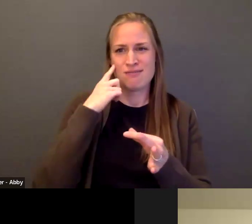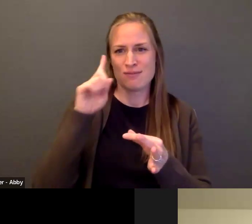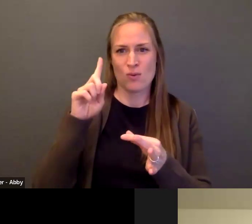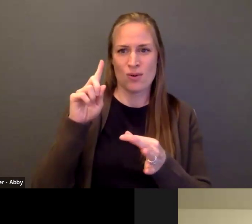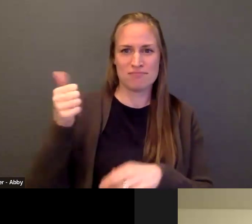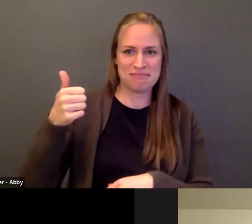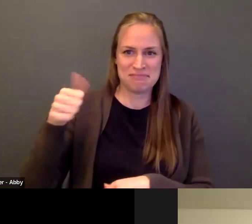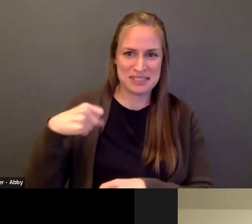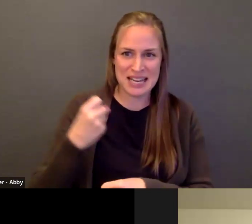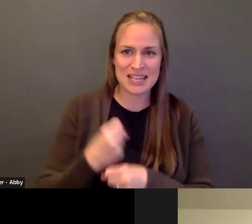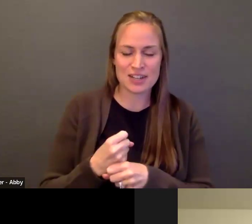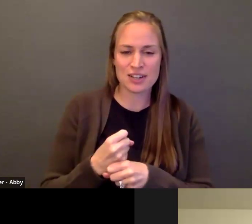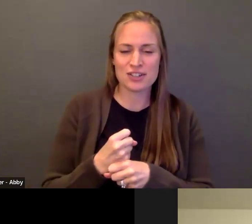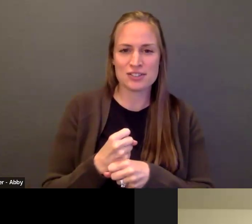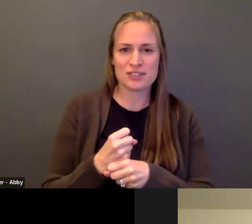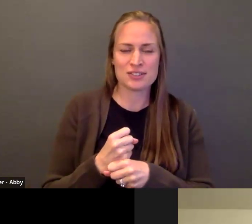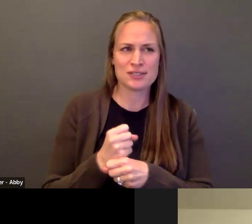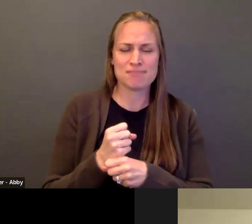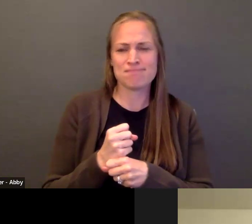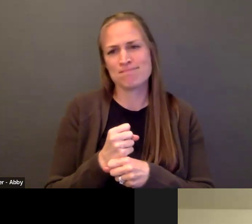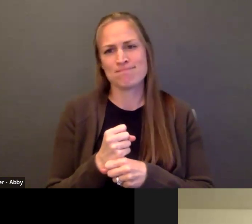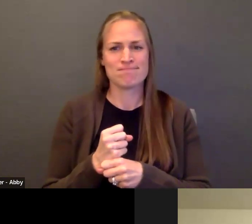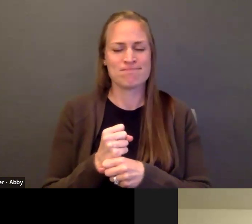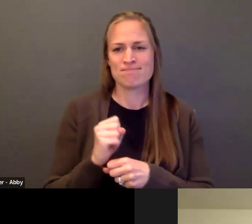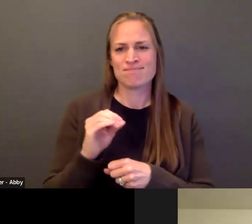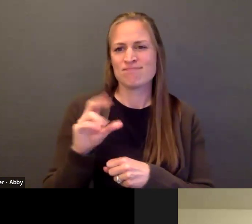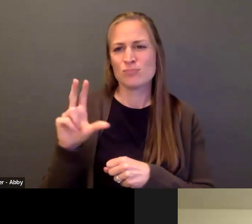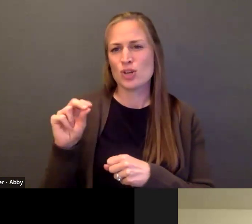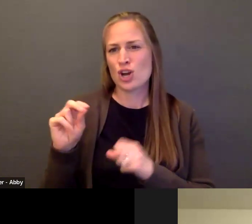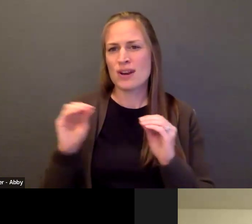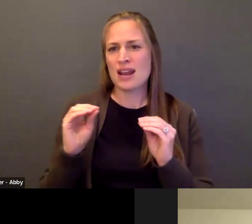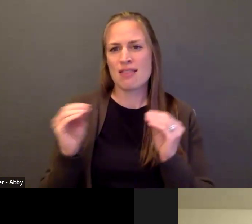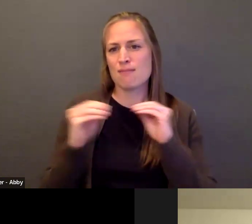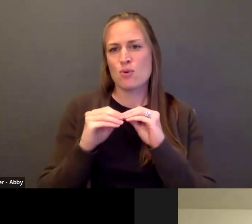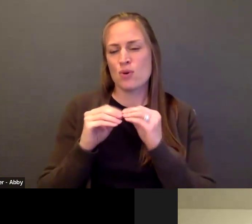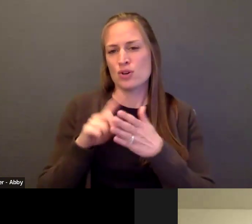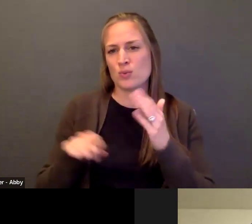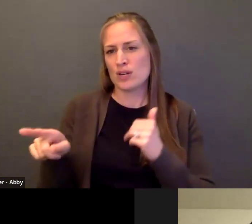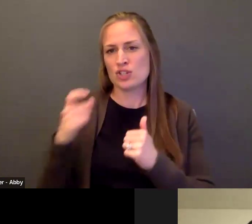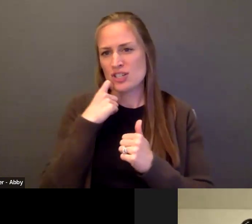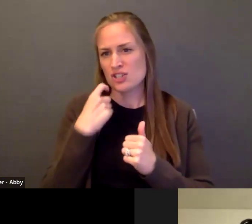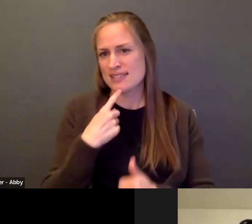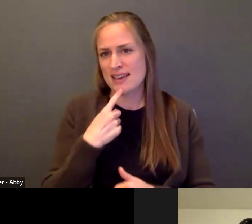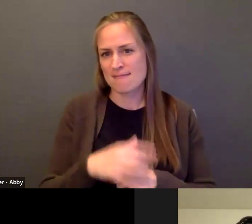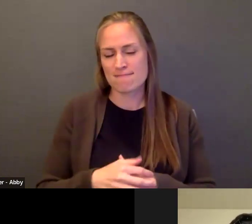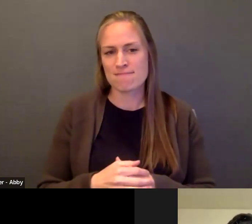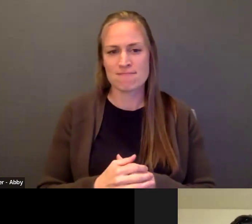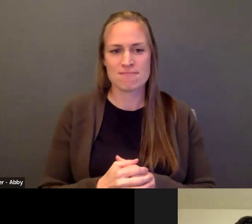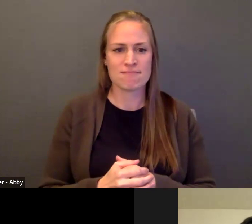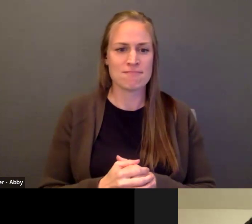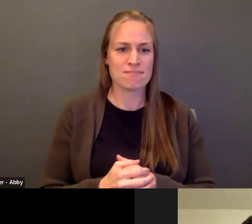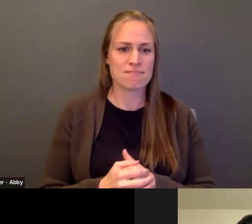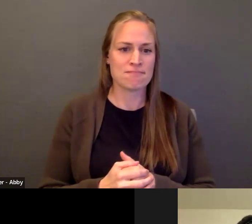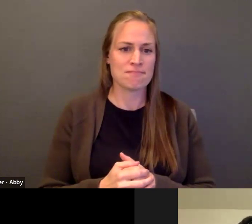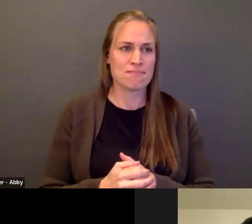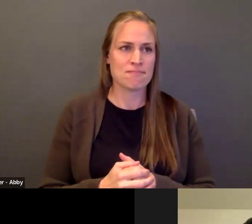So no, nothing more than what she just said. Appreciate it.